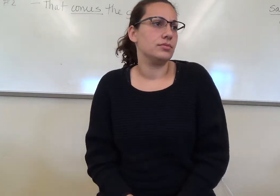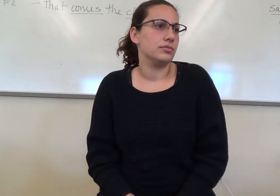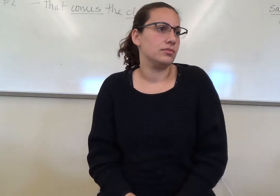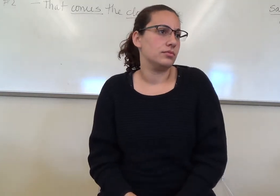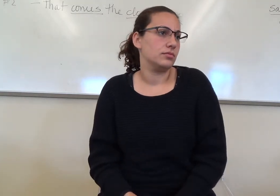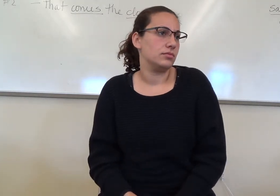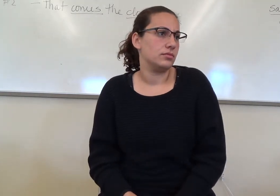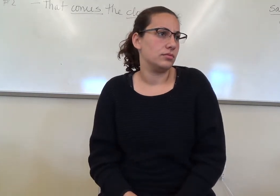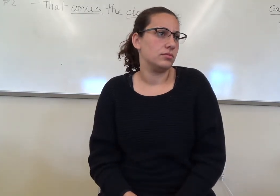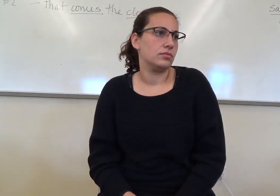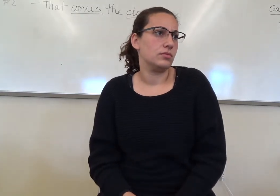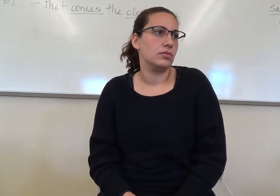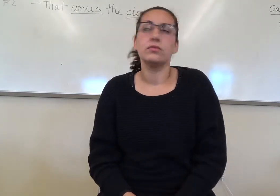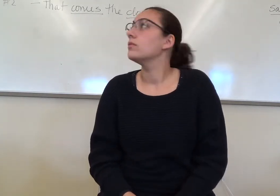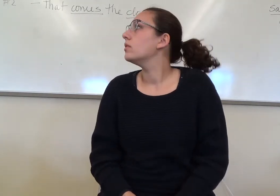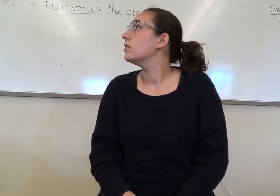those people an email about this music.